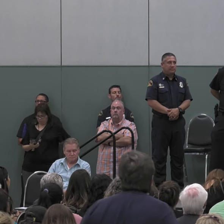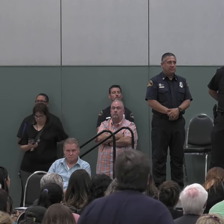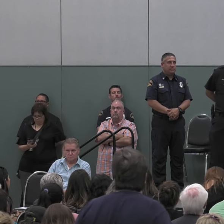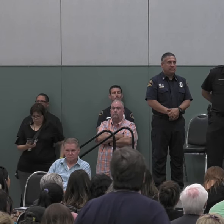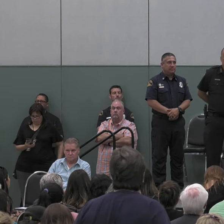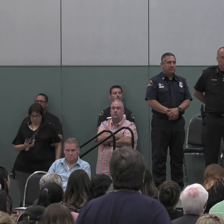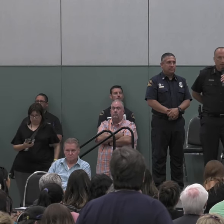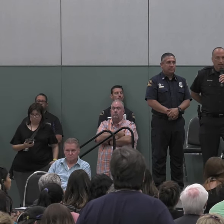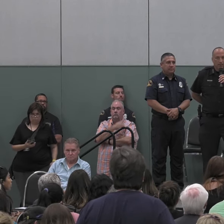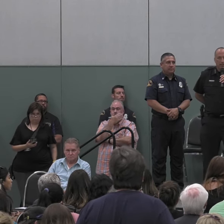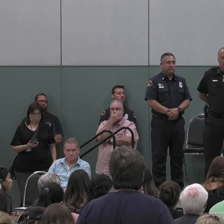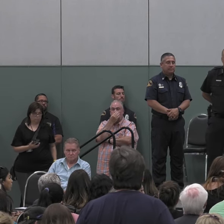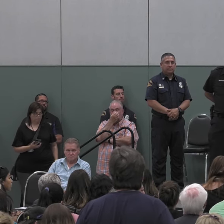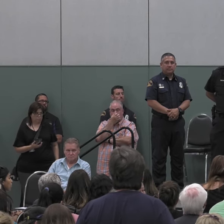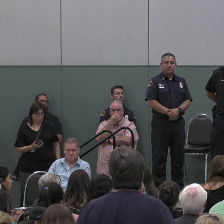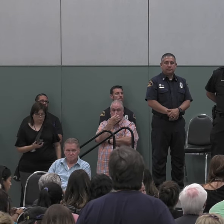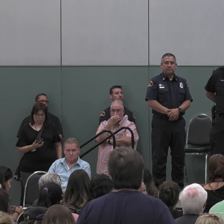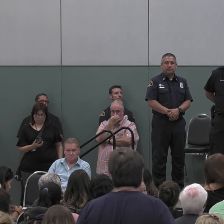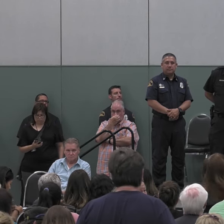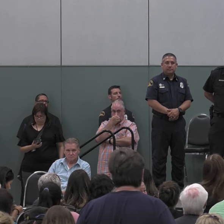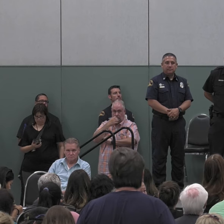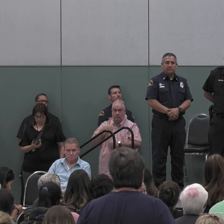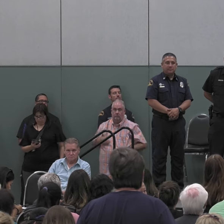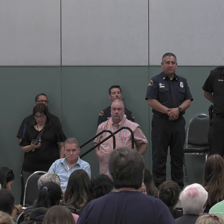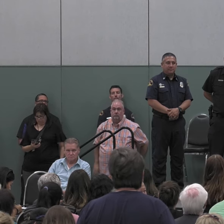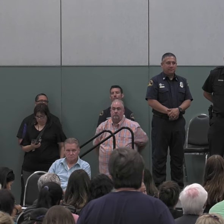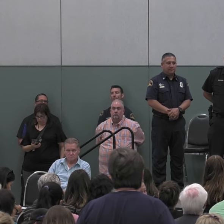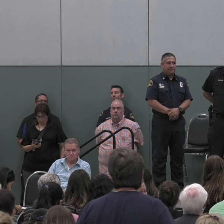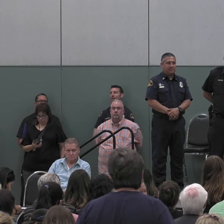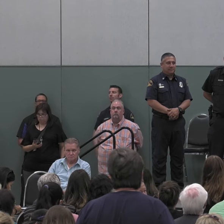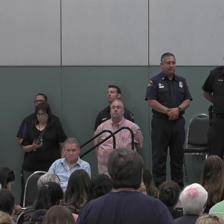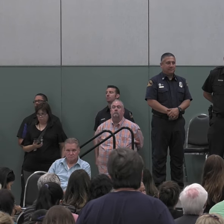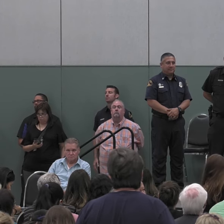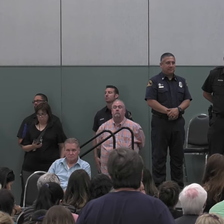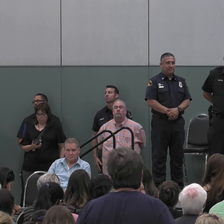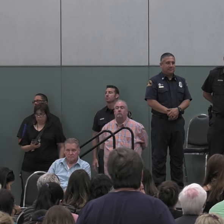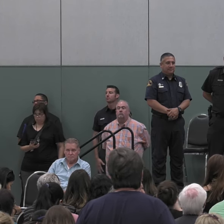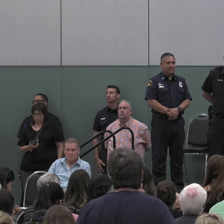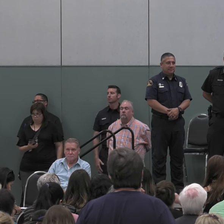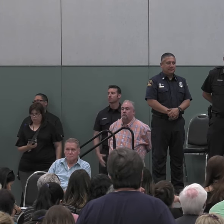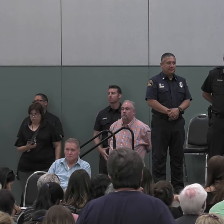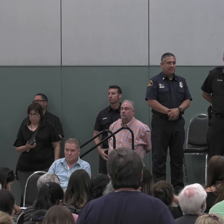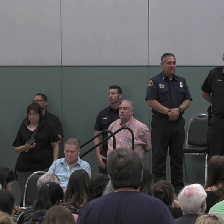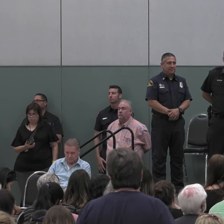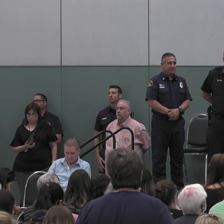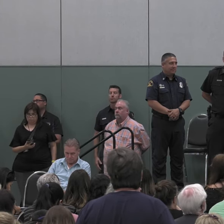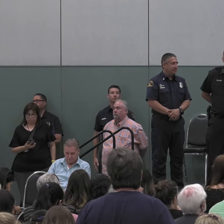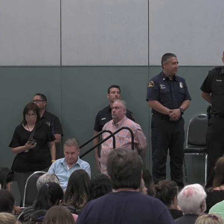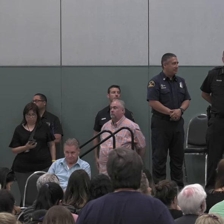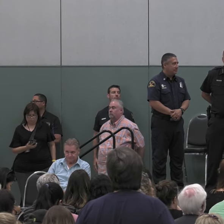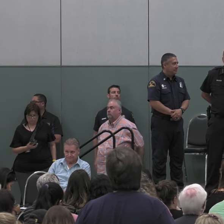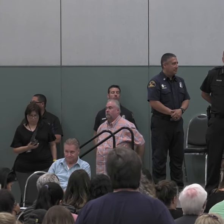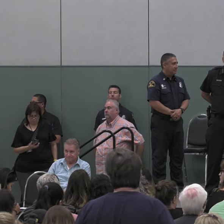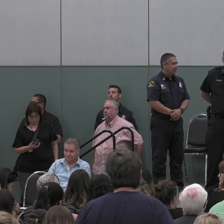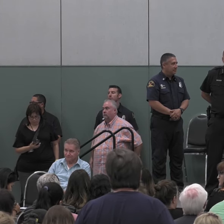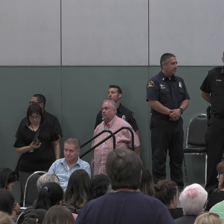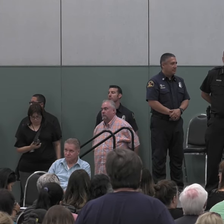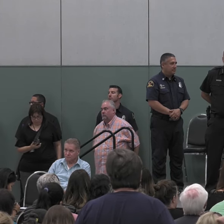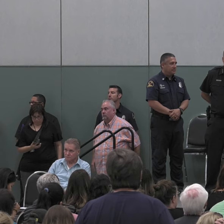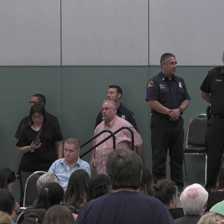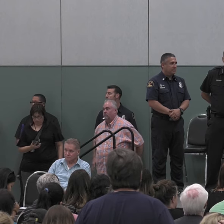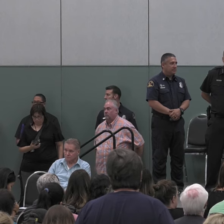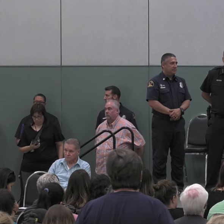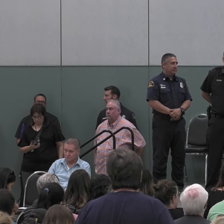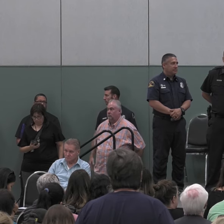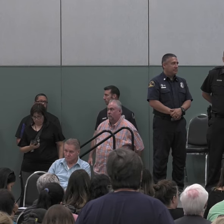and have him ask for Captain Dampier. And he will set that up, and he can notify him. Or even